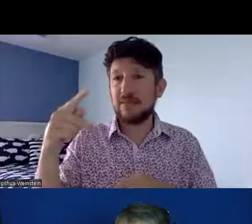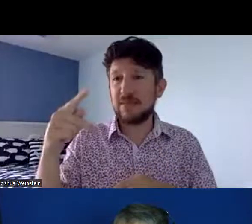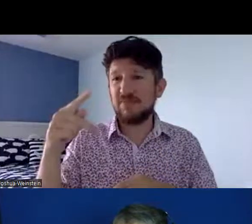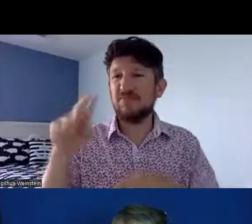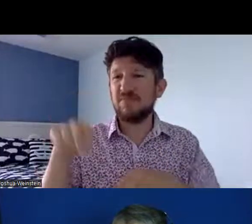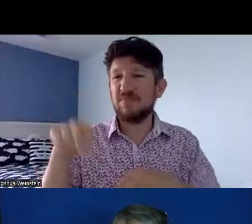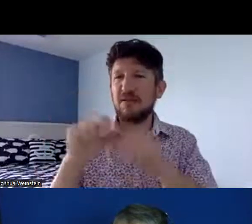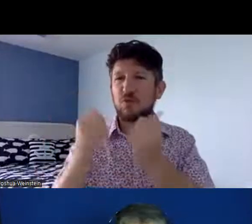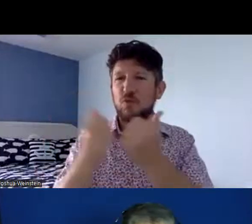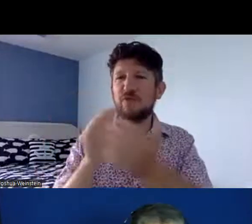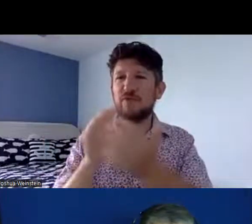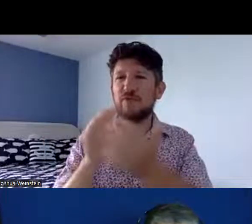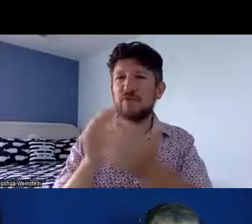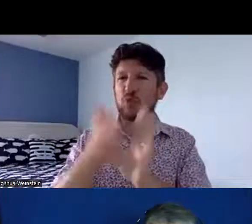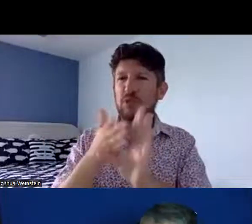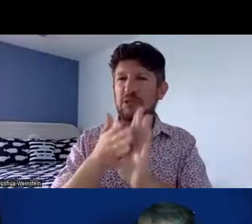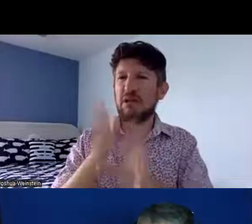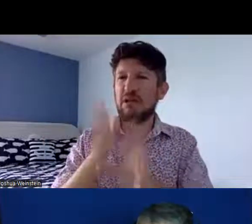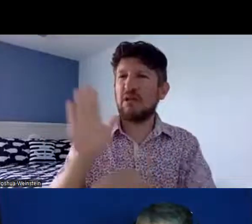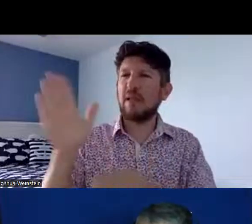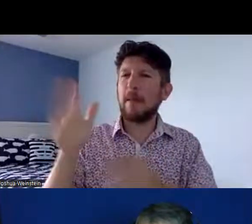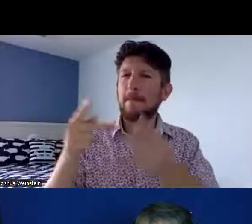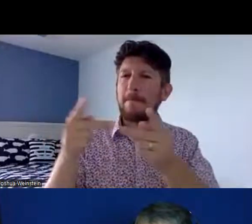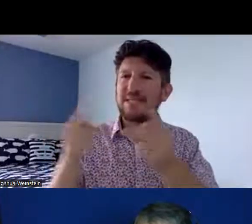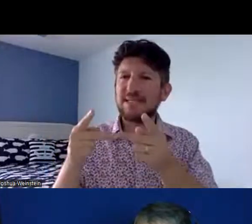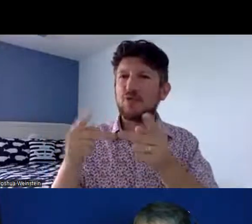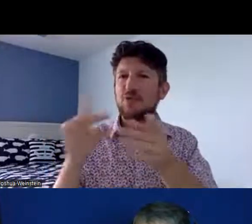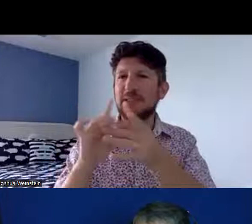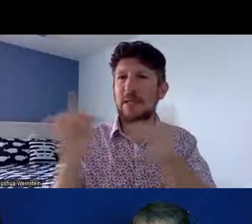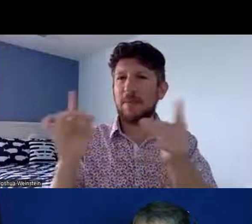This slide talks about